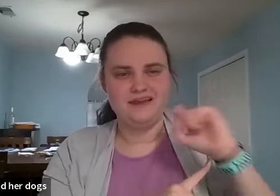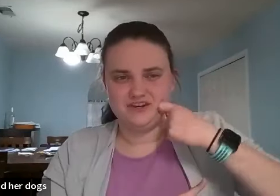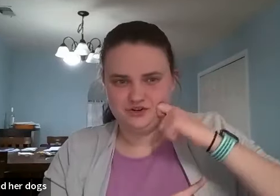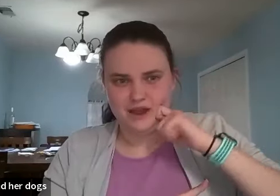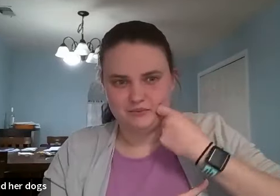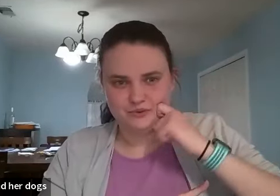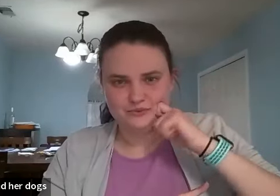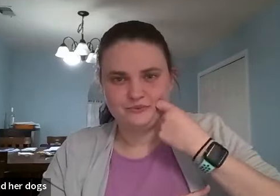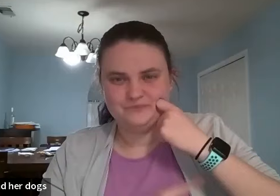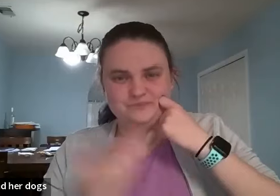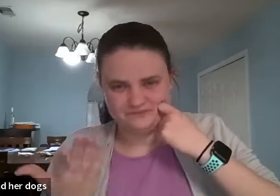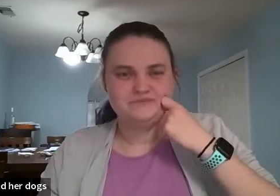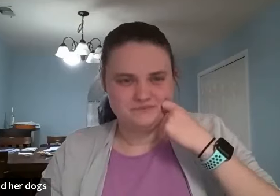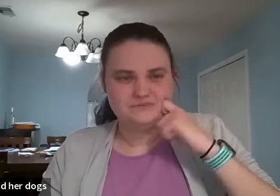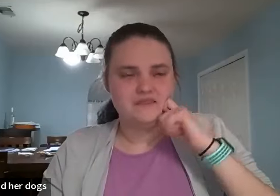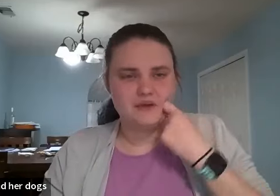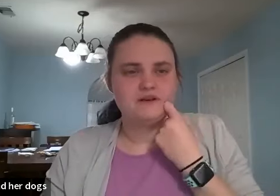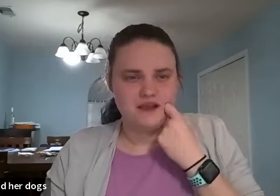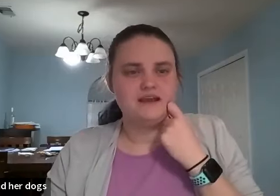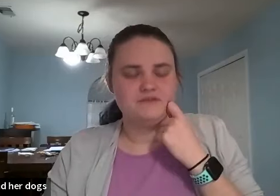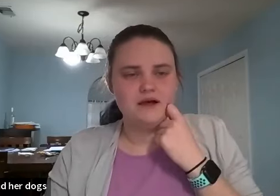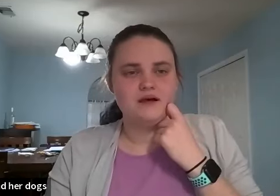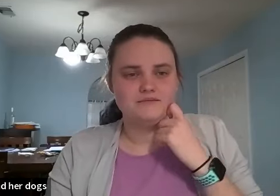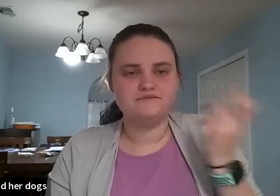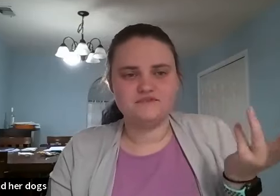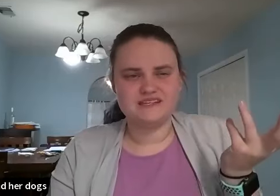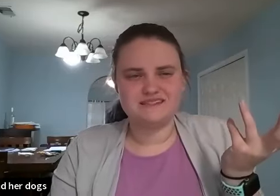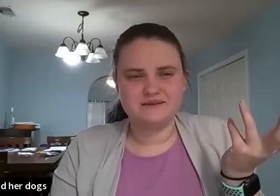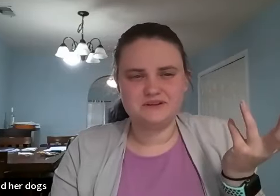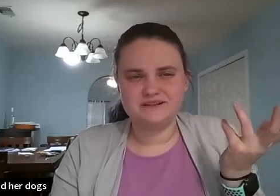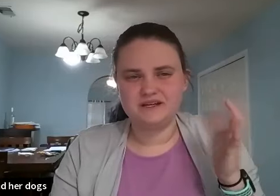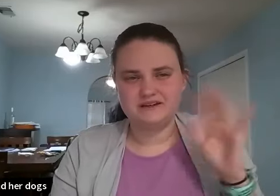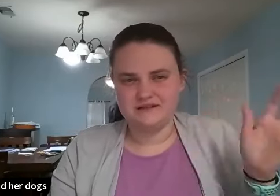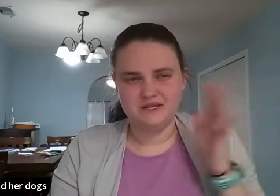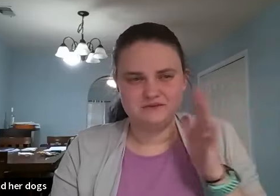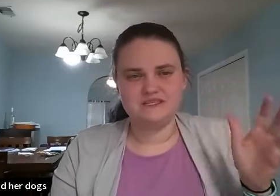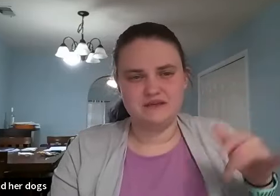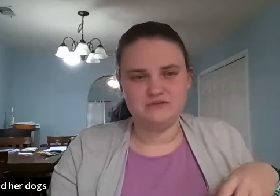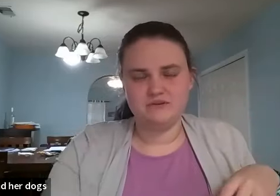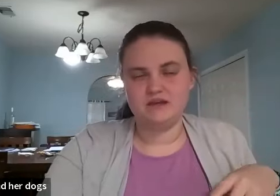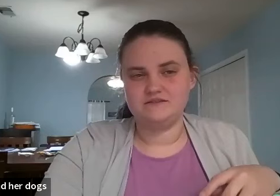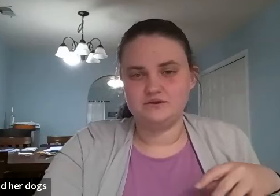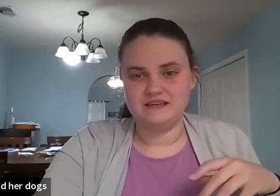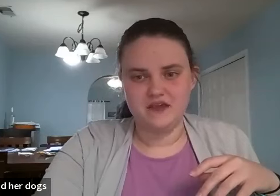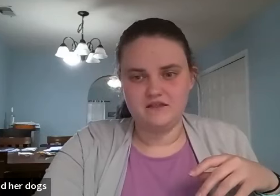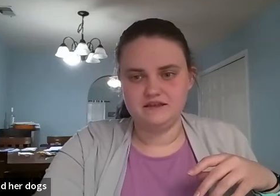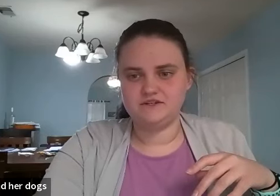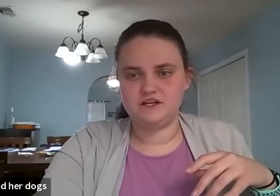and then you do apple. That one kind of, that's typically what I sometimes will see with kinds of fruits like that. Like if you're talking